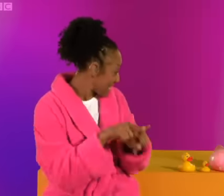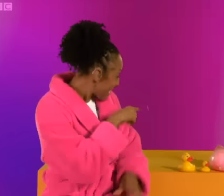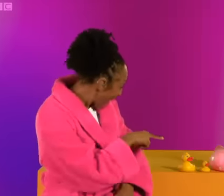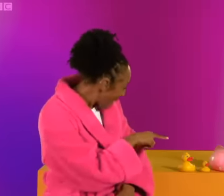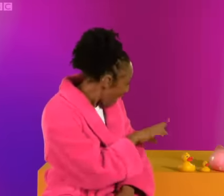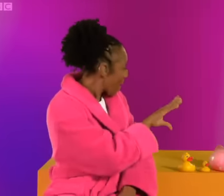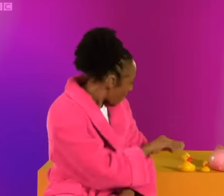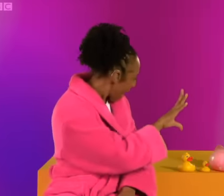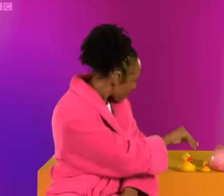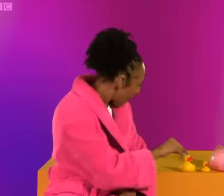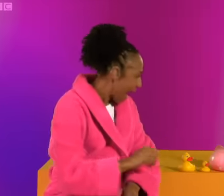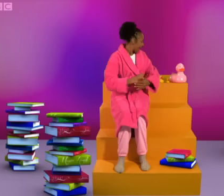too? Quack, quack.